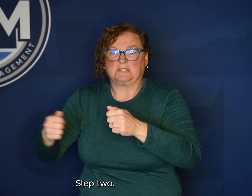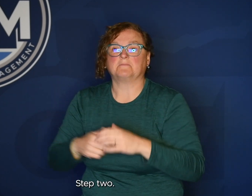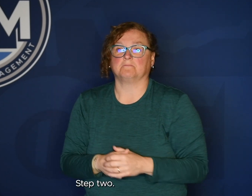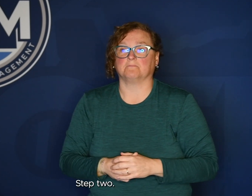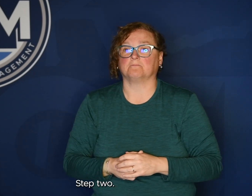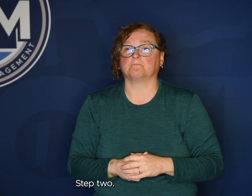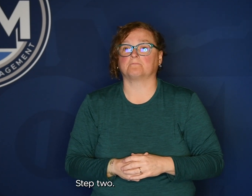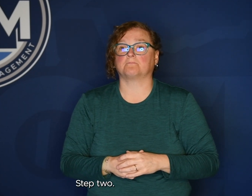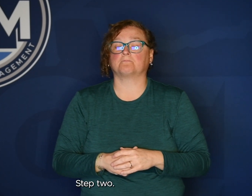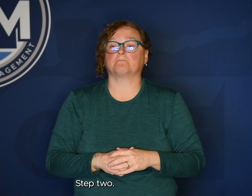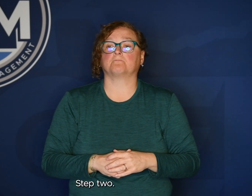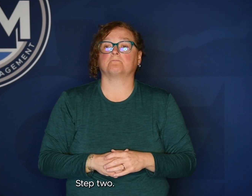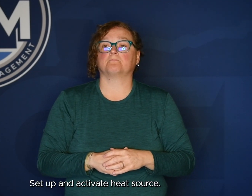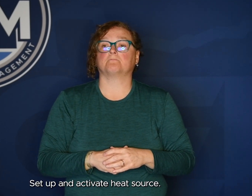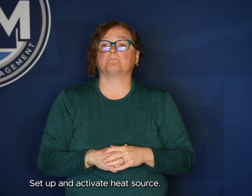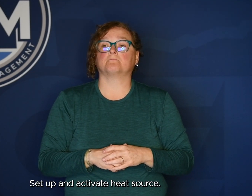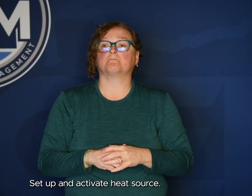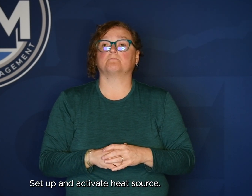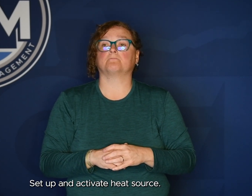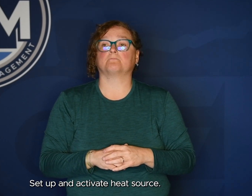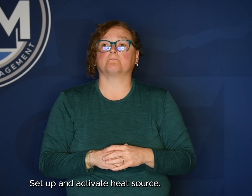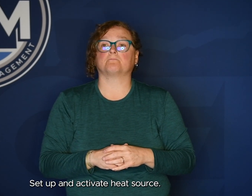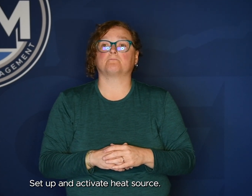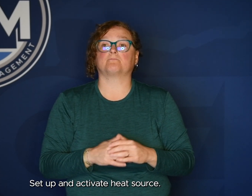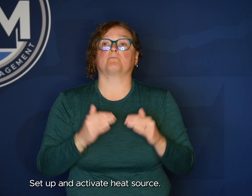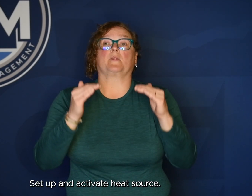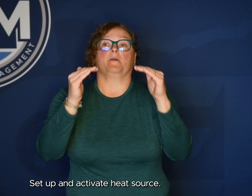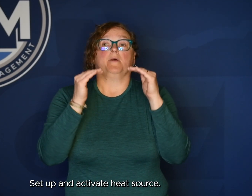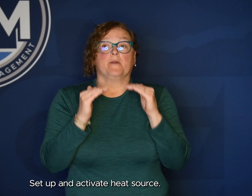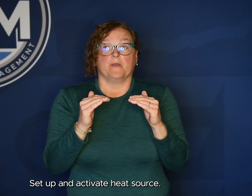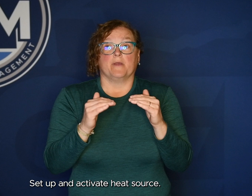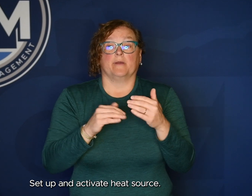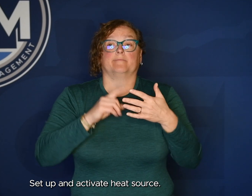Step 2. Set up and activate heat source.